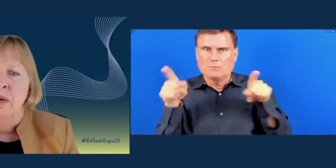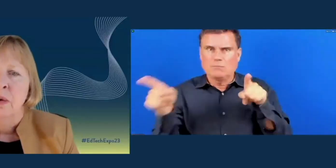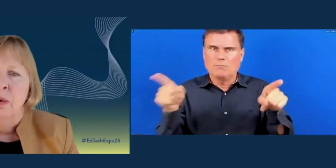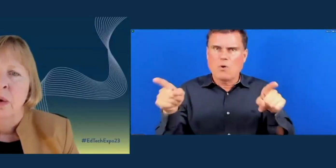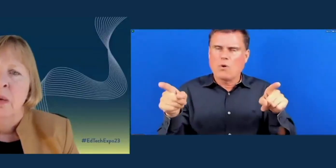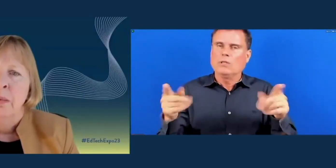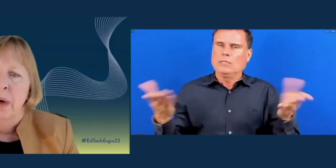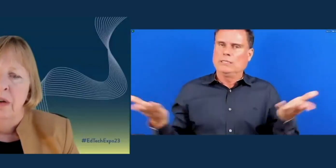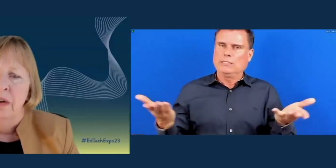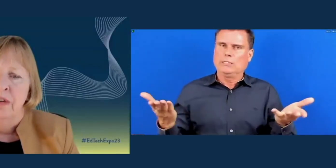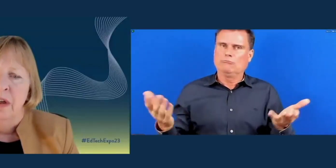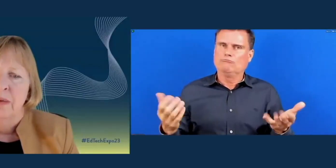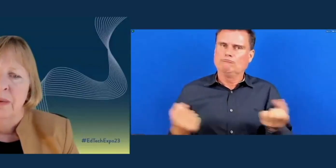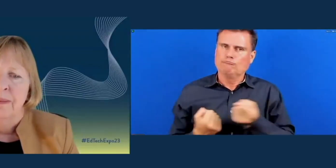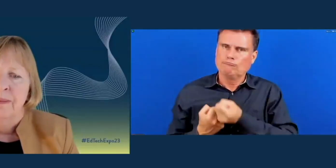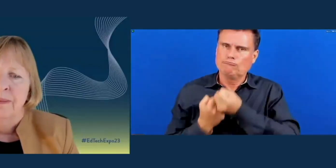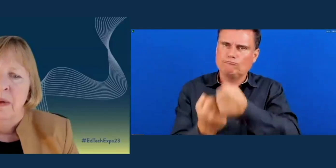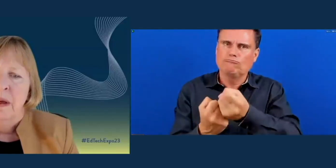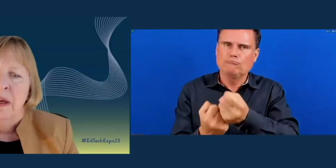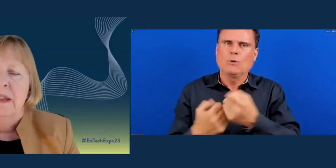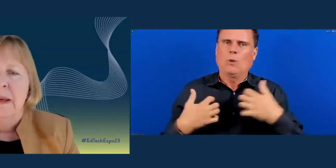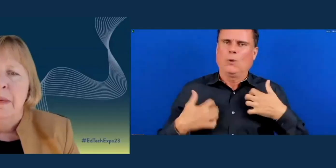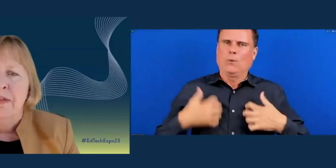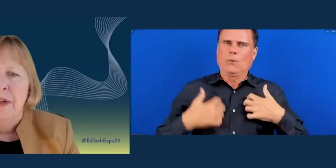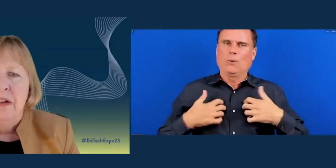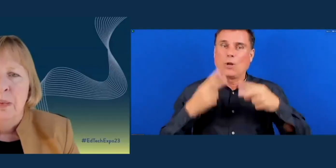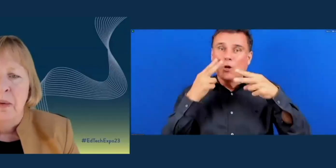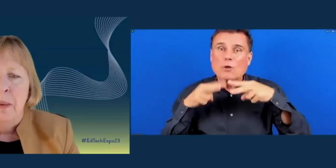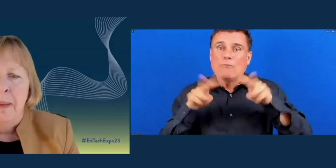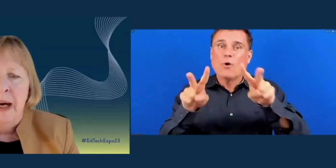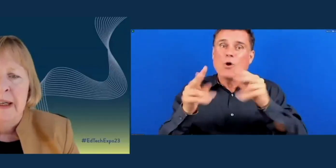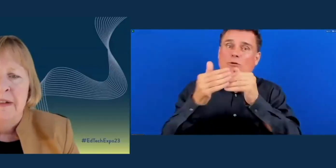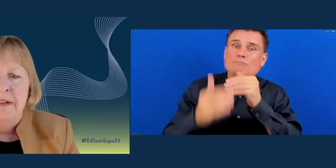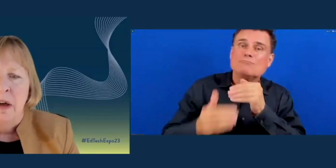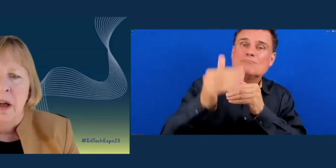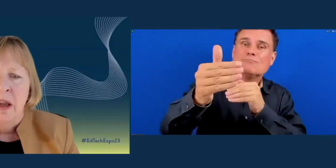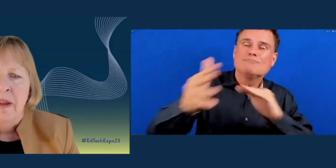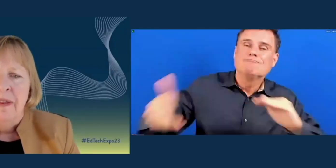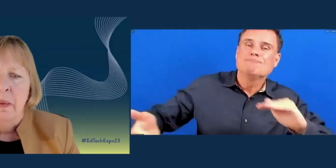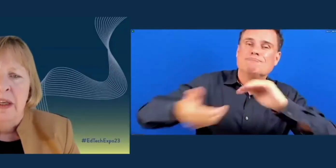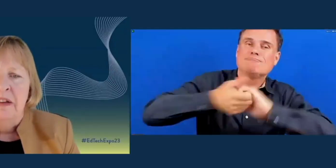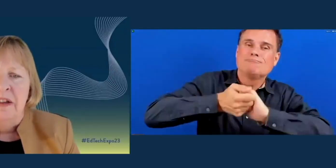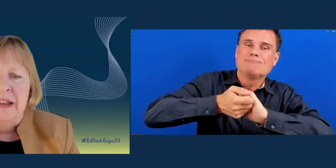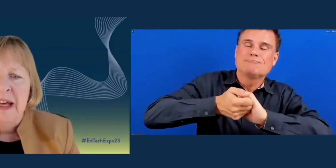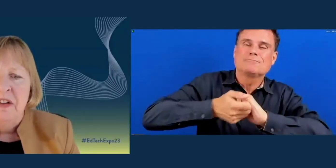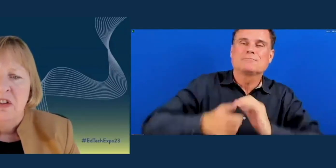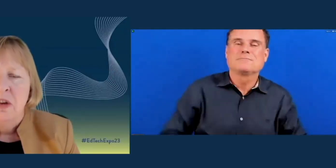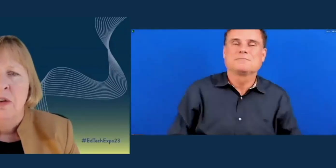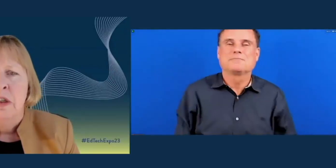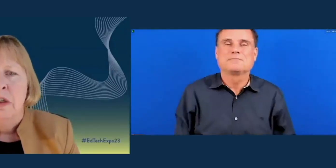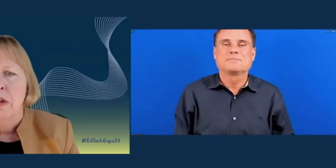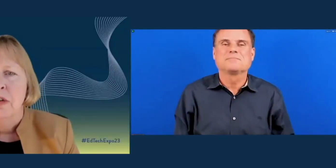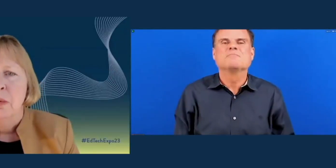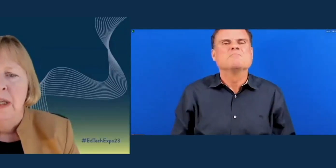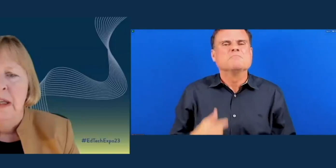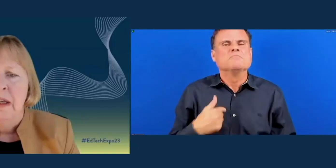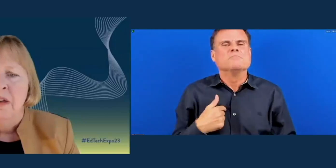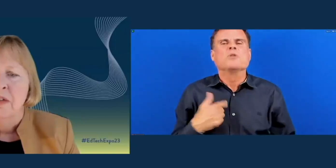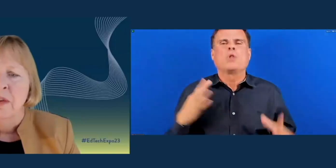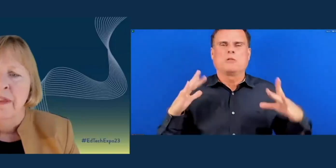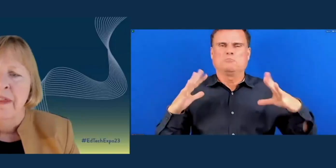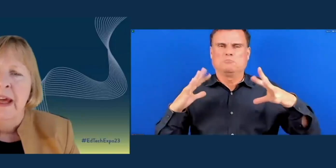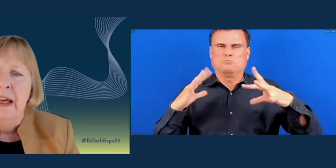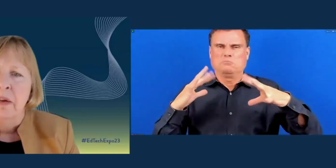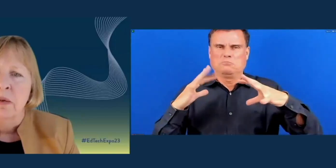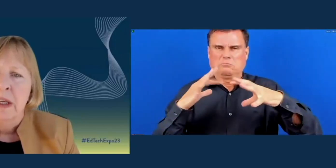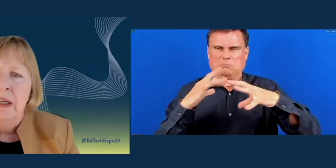for new partnerships. Let me finish by reminding us all that we need to let children learn to read so